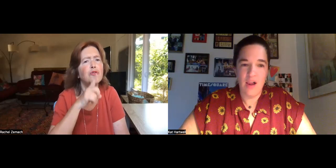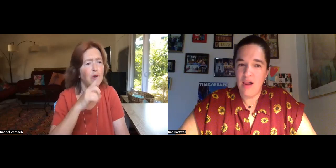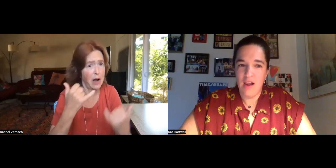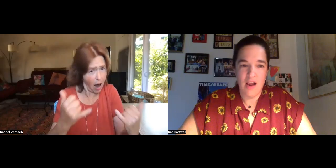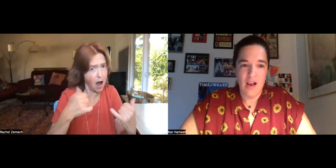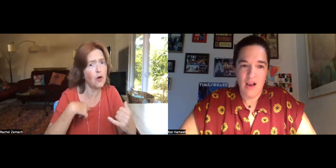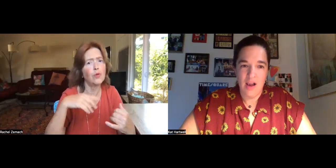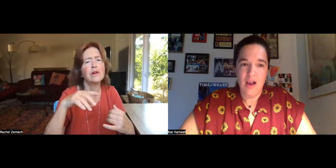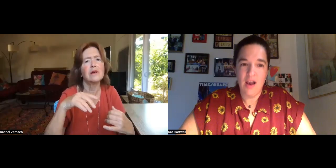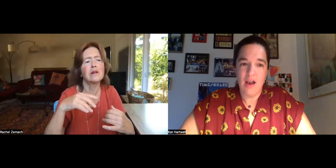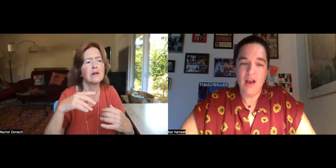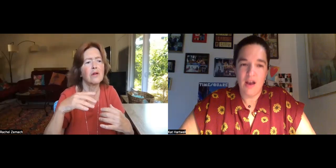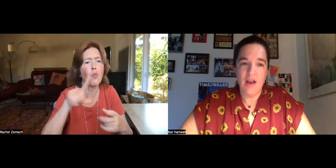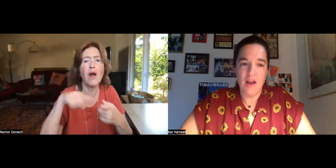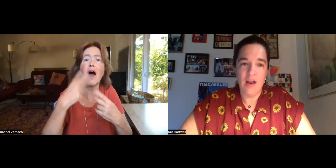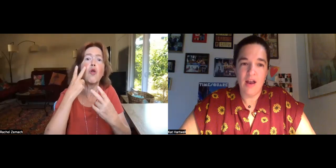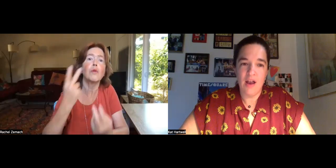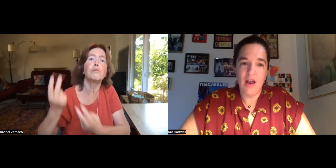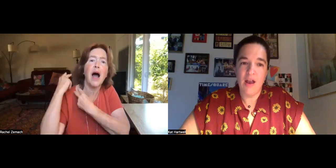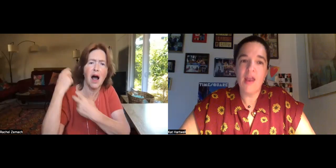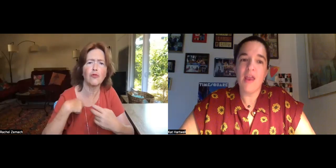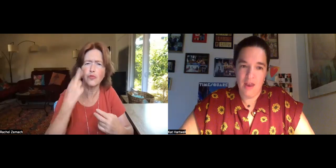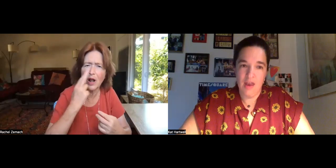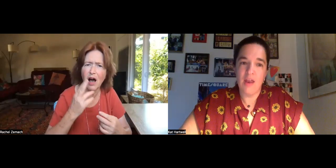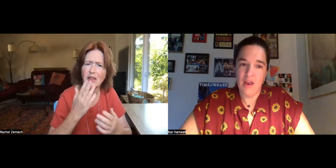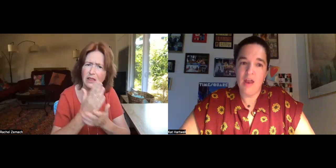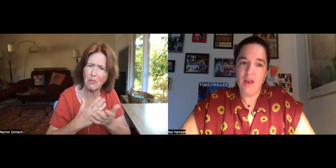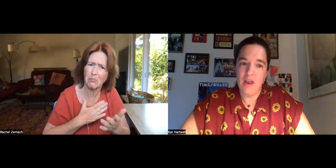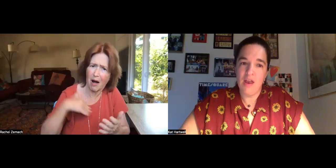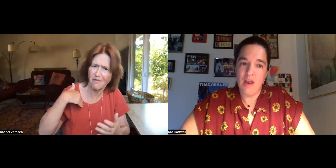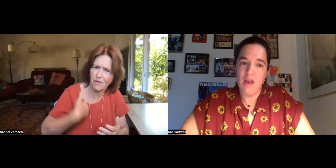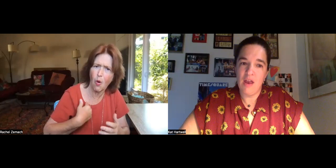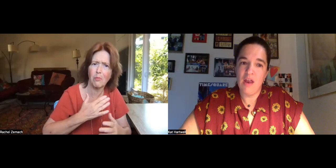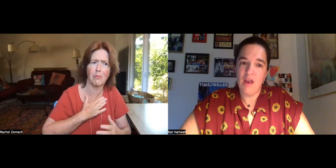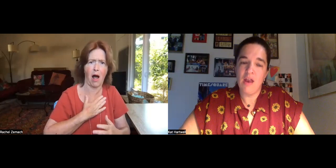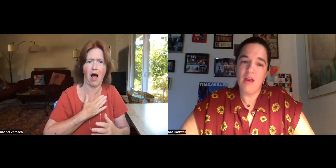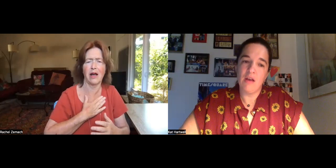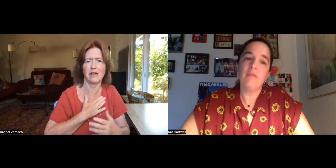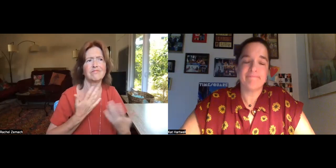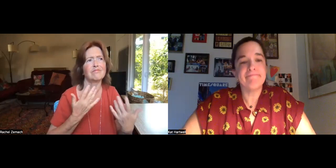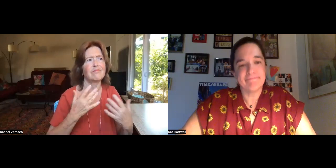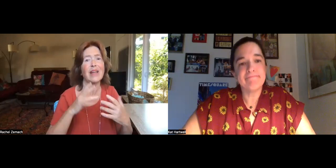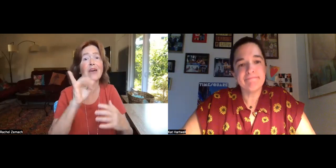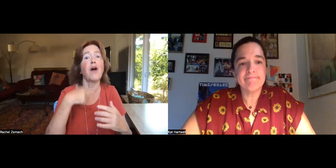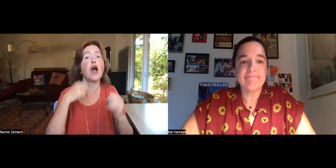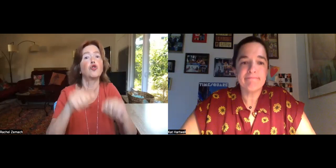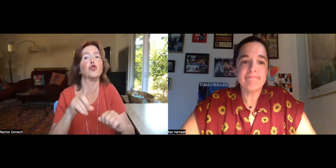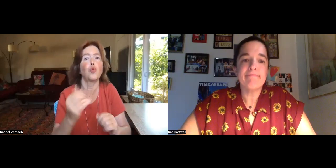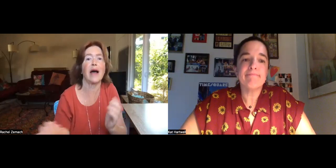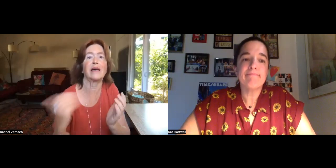So now, when I look back, realize some of my, if I could do